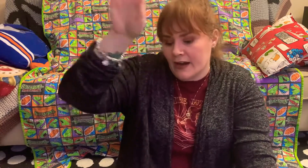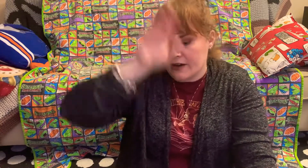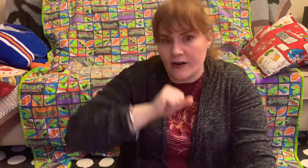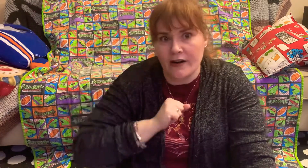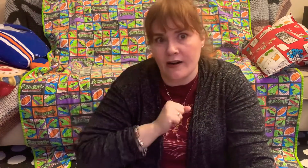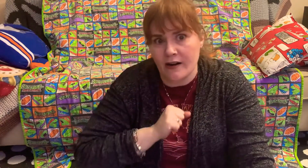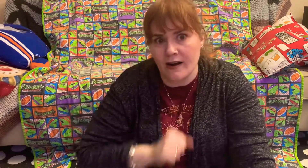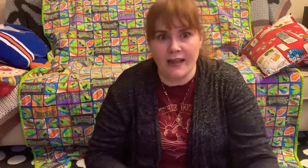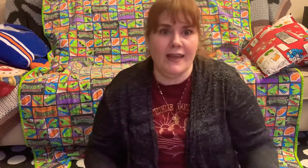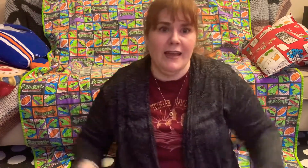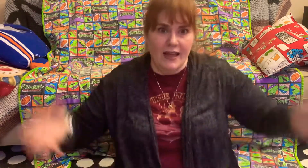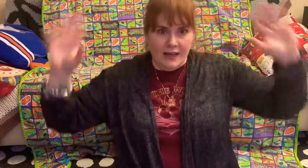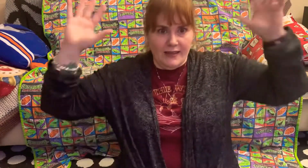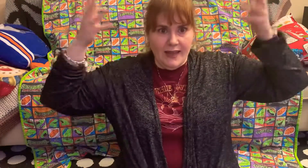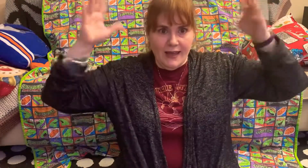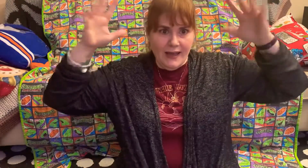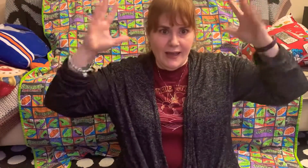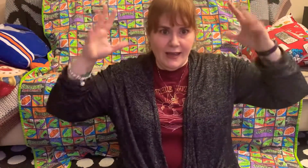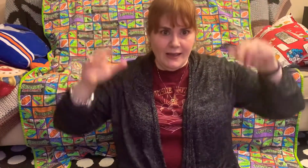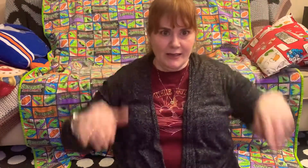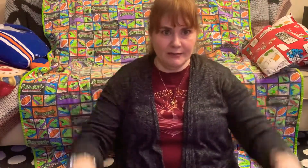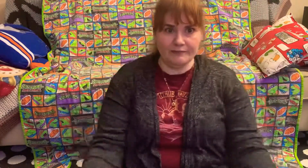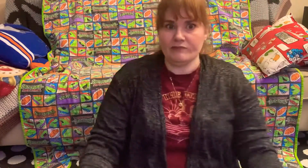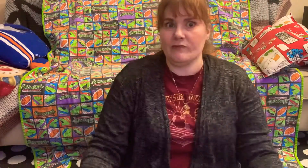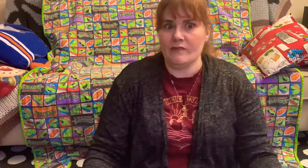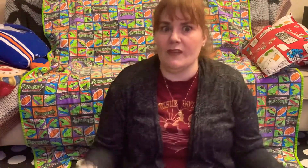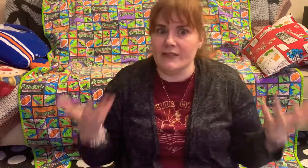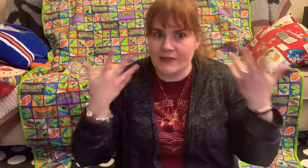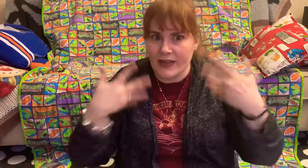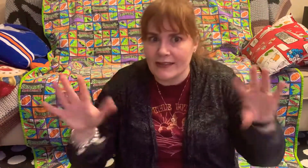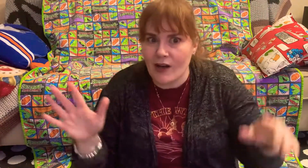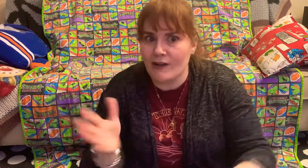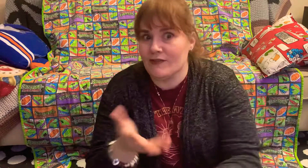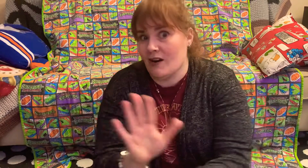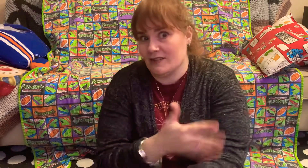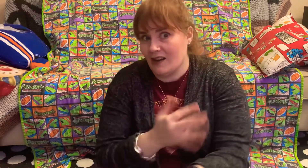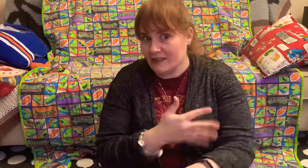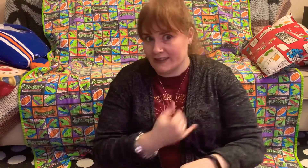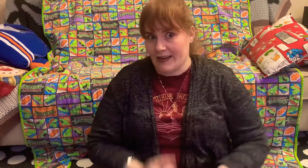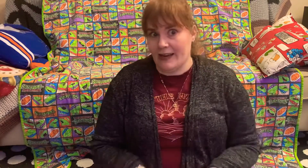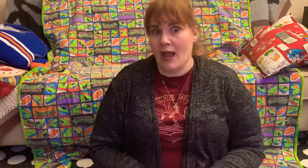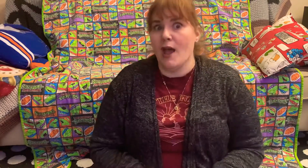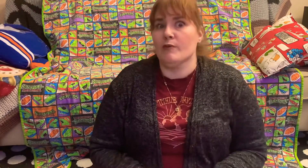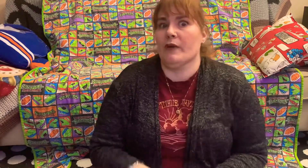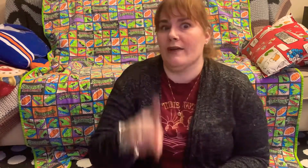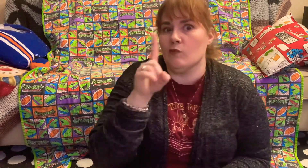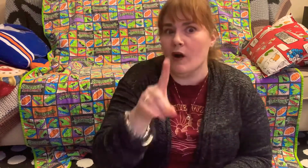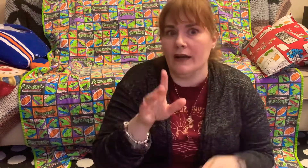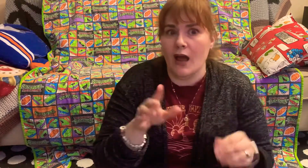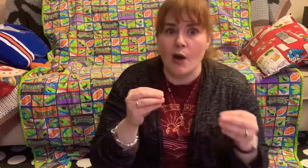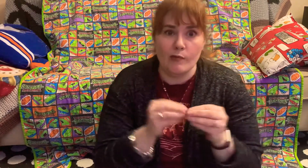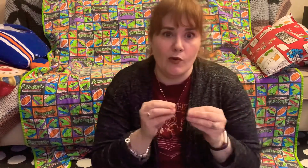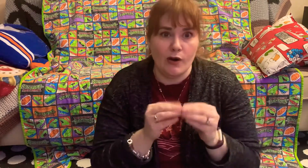firefighter. Yay! So that's all for our songs today, but we have one more